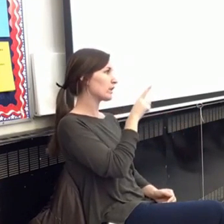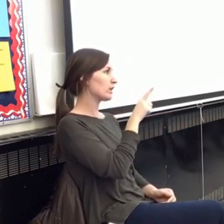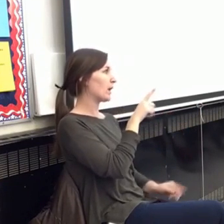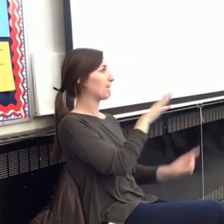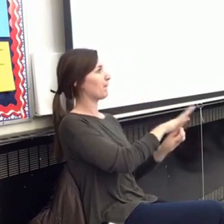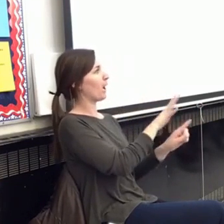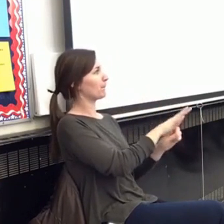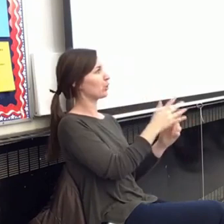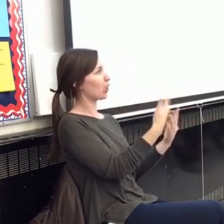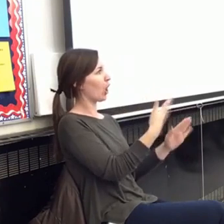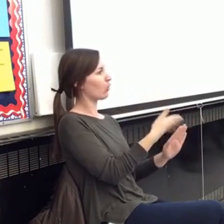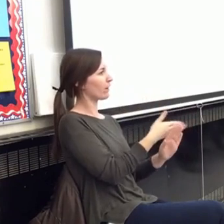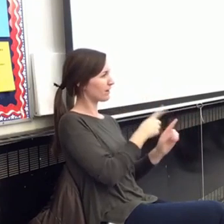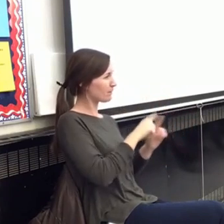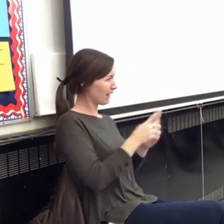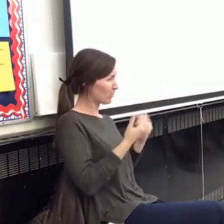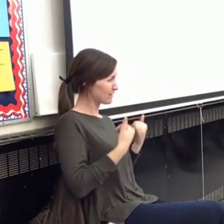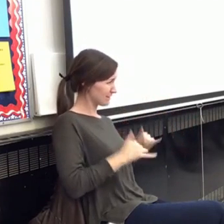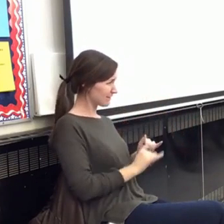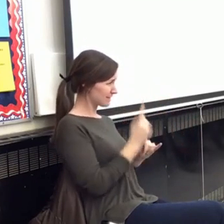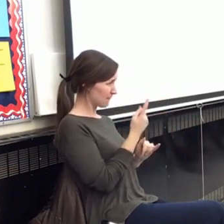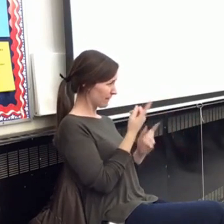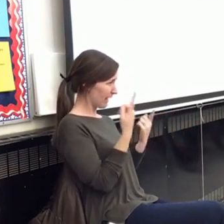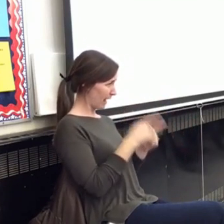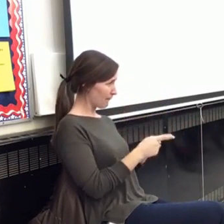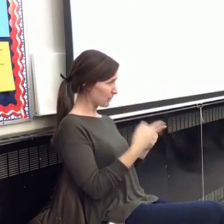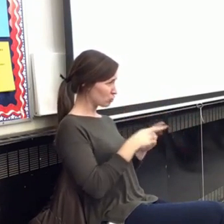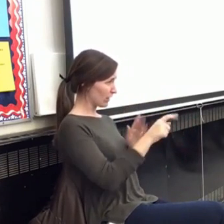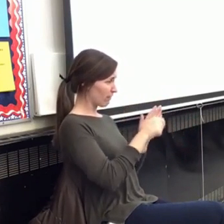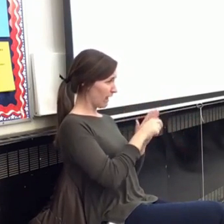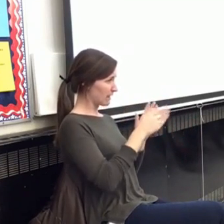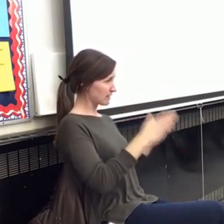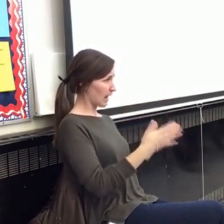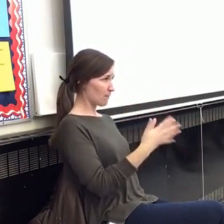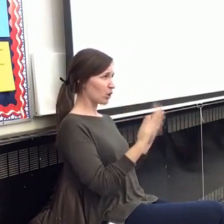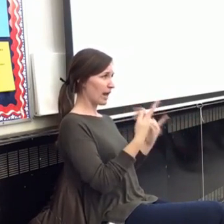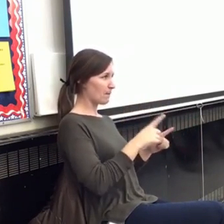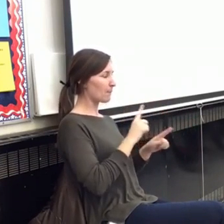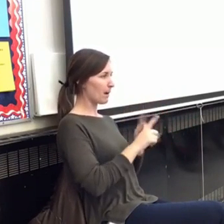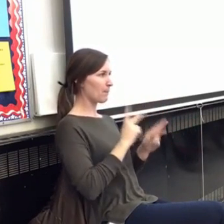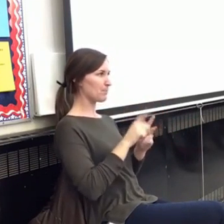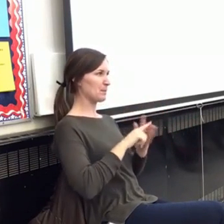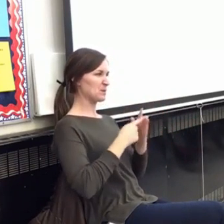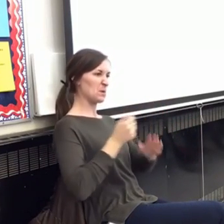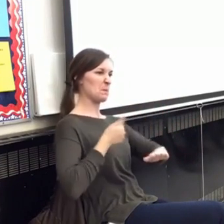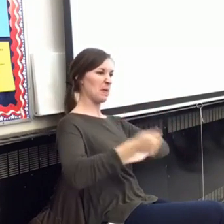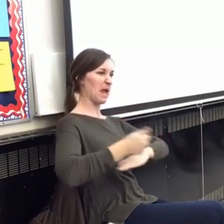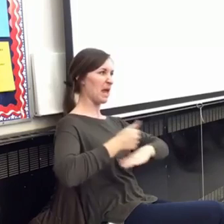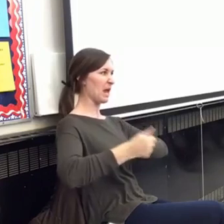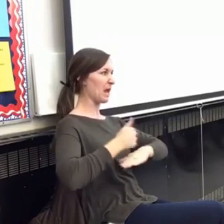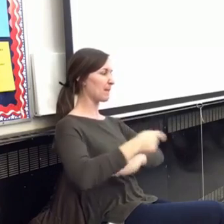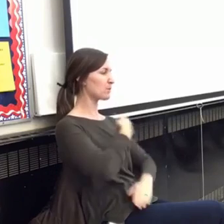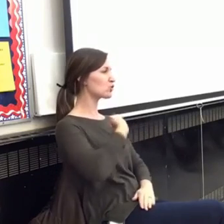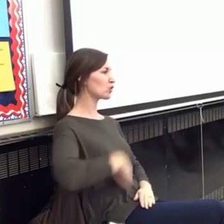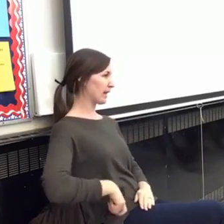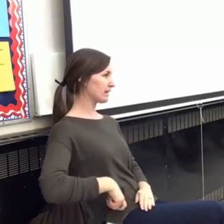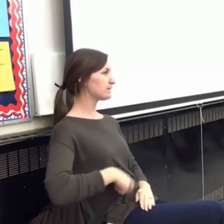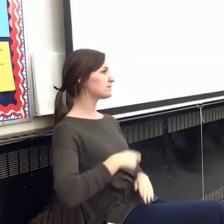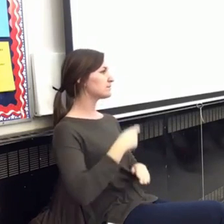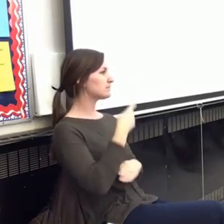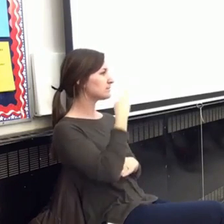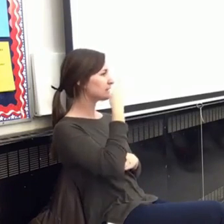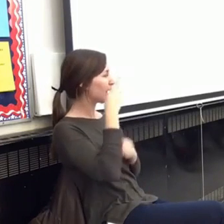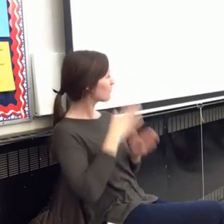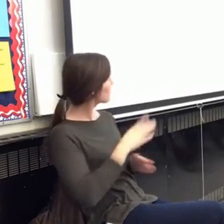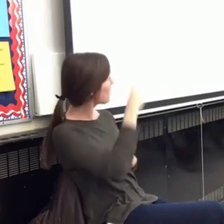used, but it was still a profession that people knew about during this time and did. But of course it's going to be blamed on the Chinese. And because of